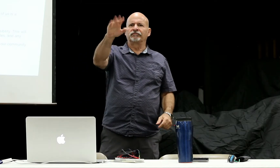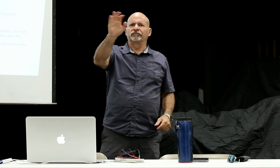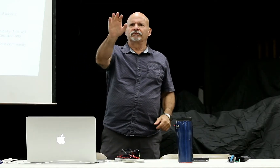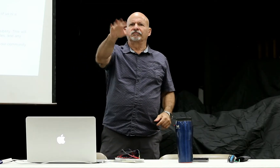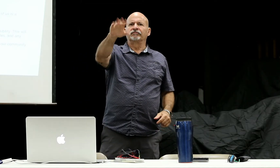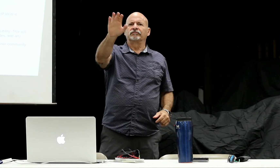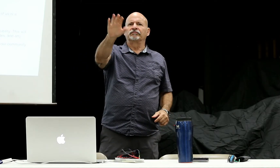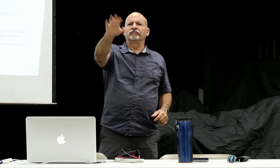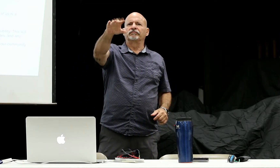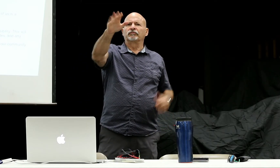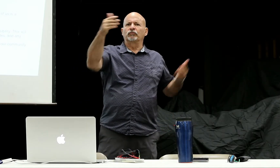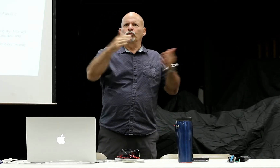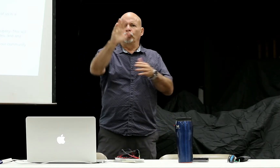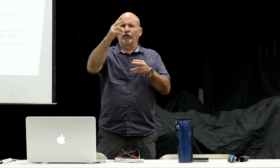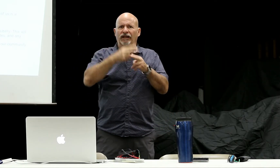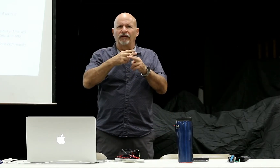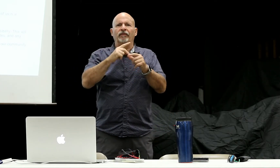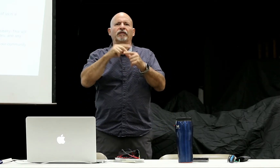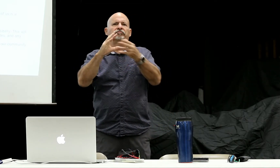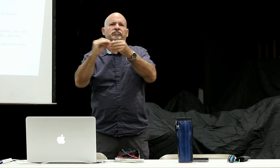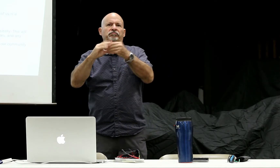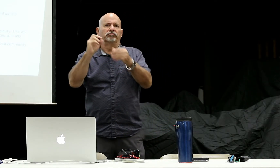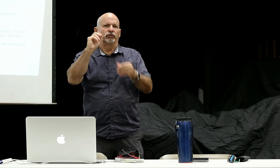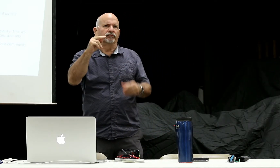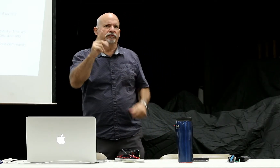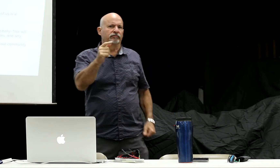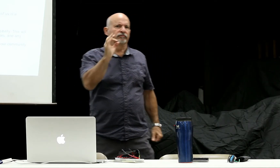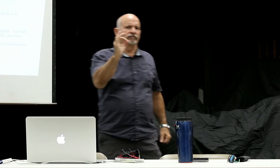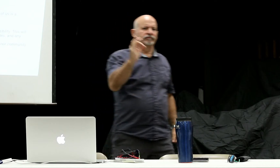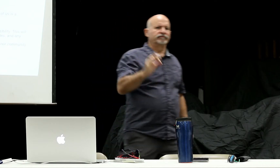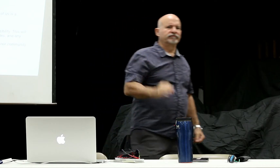applicable to what is happening at DHSC. You can introduce yourself and then share your comment.